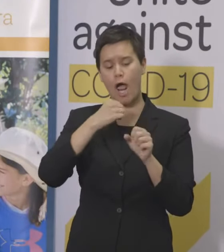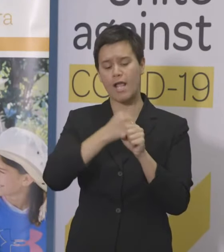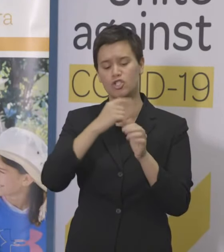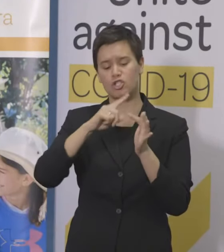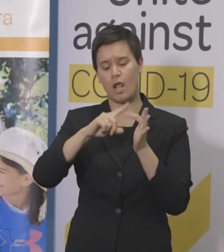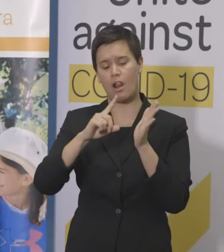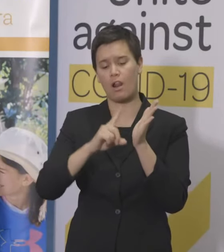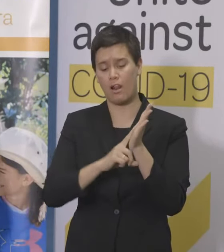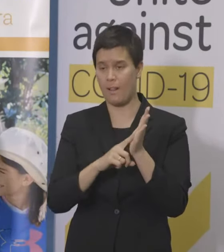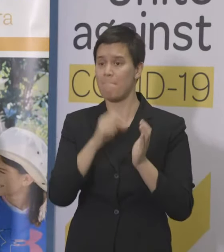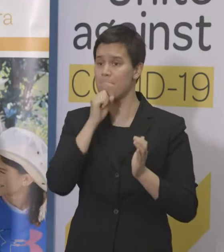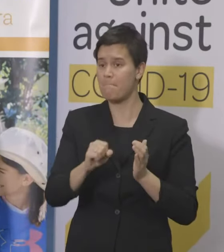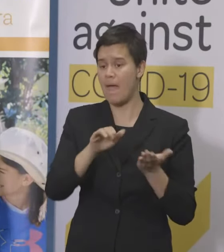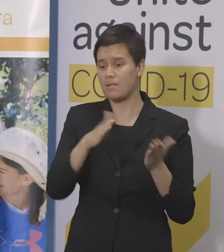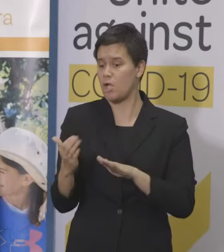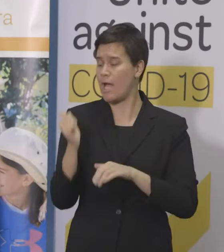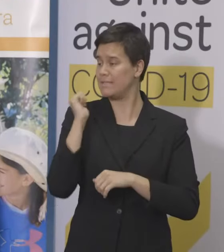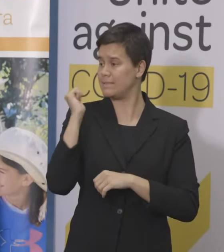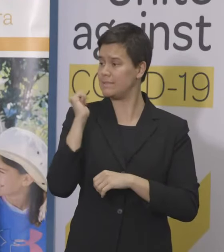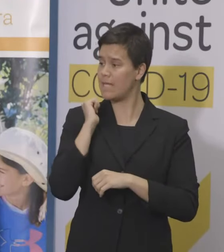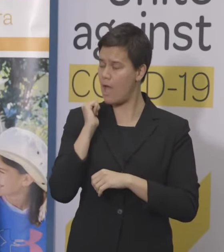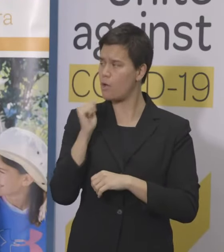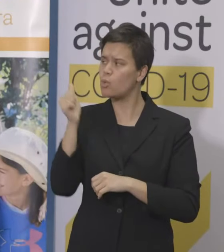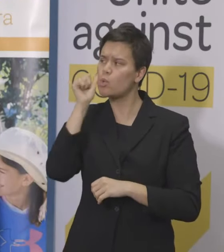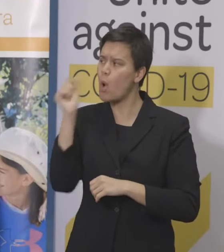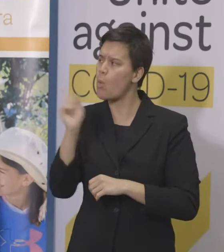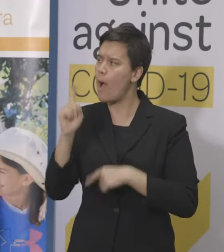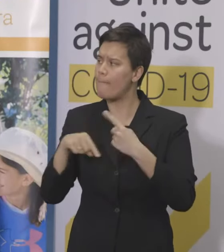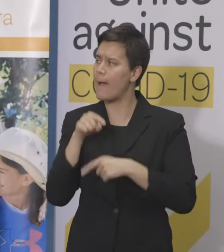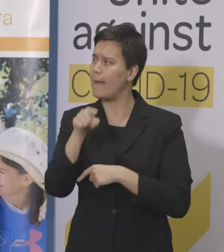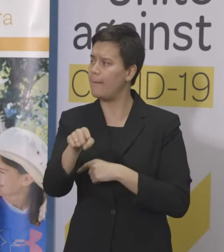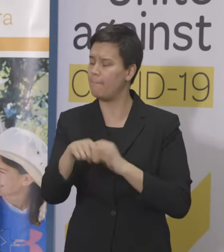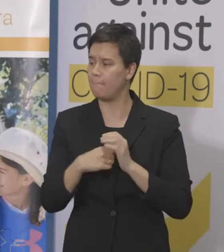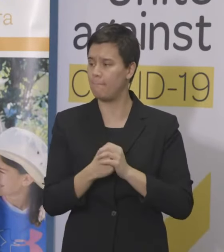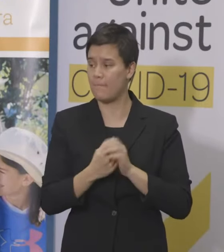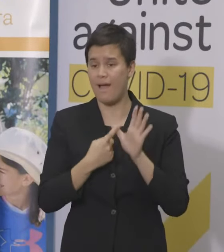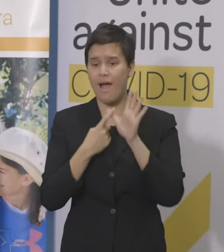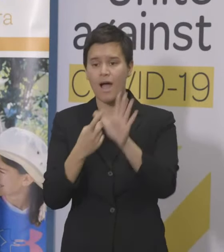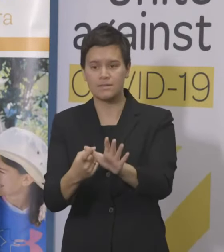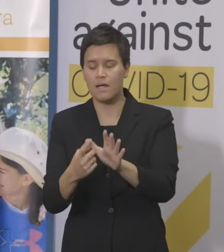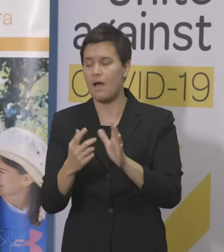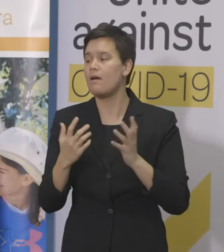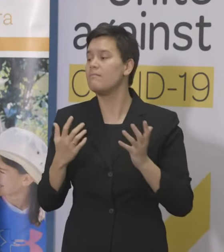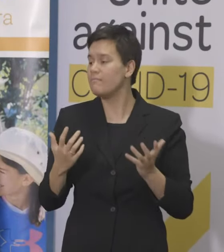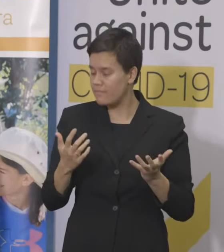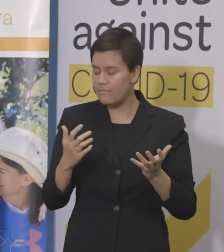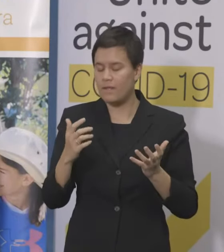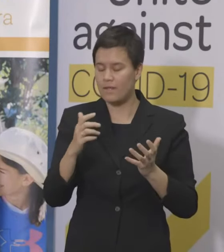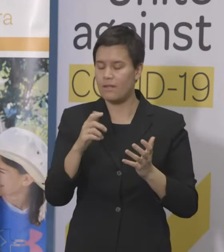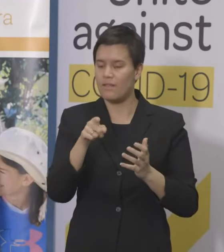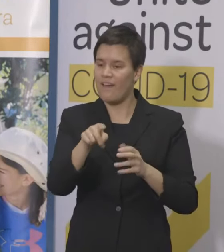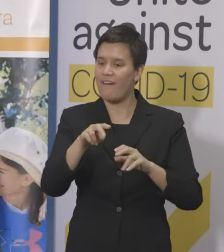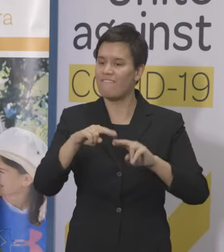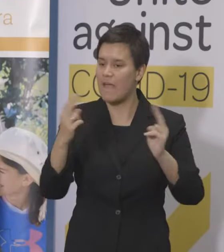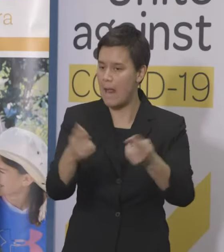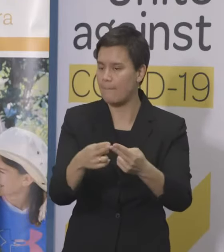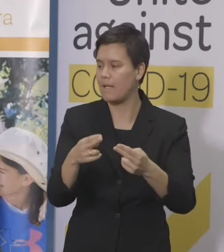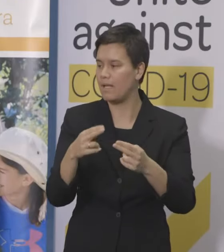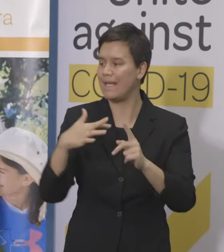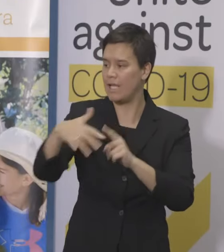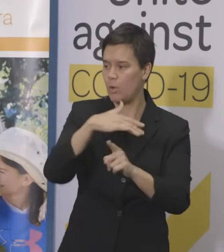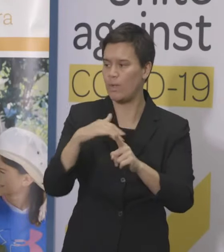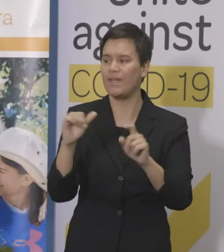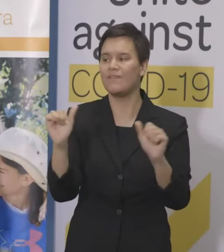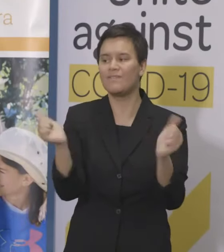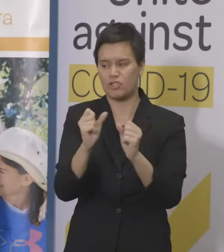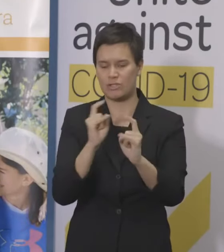don't have any personal information, and again, I think there's a fairly full story already in the media. The whānau and the iwi have been interviewed, and I'd just like to point you to the comments they've